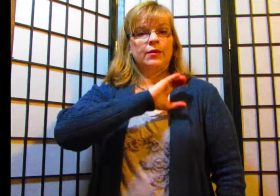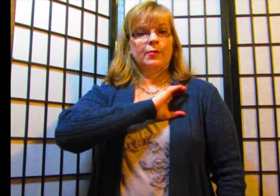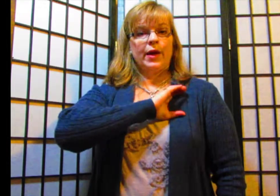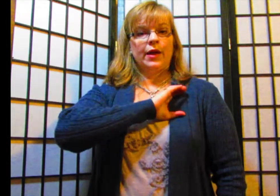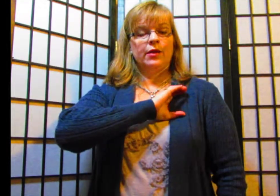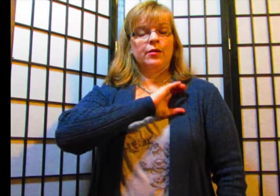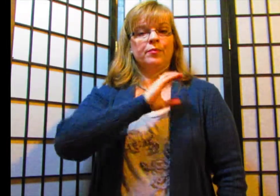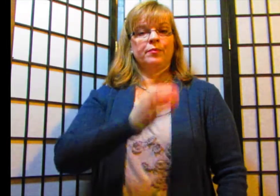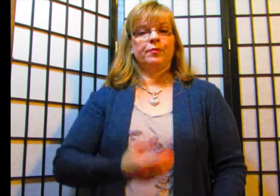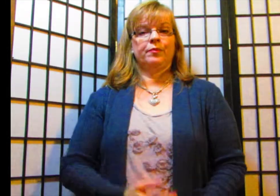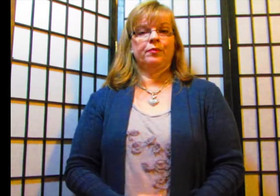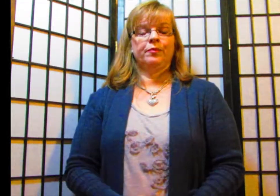Policeman.